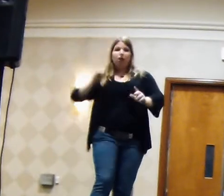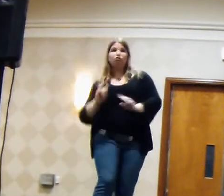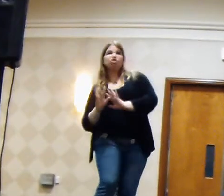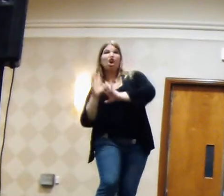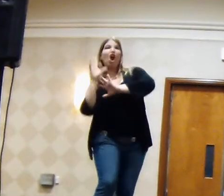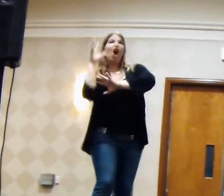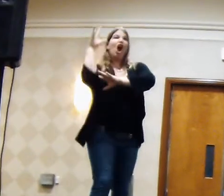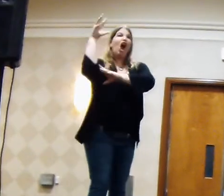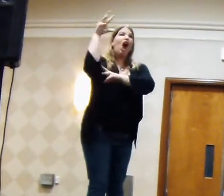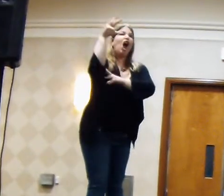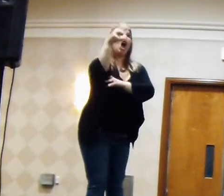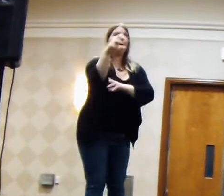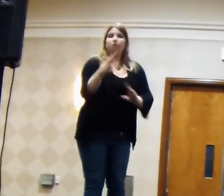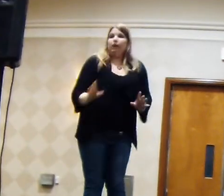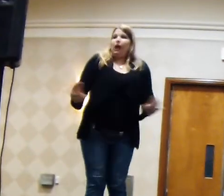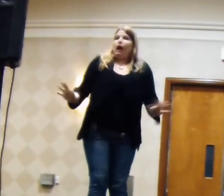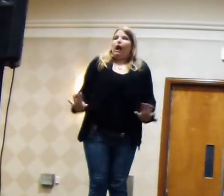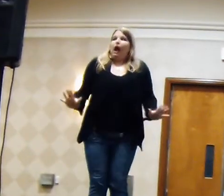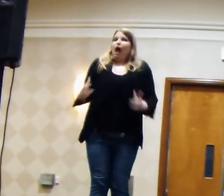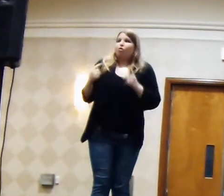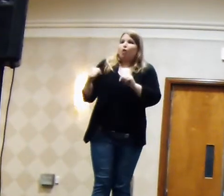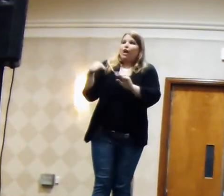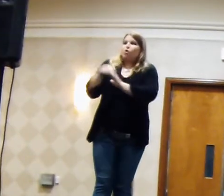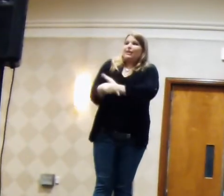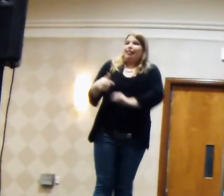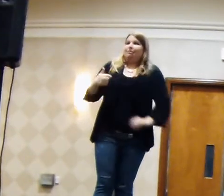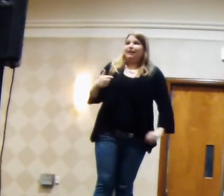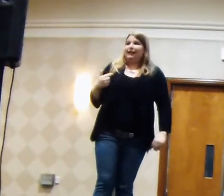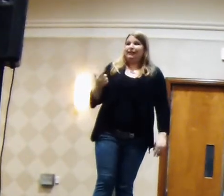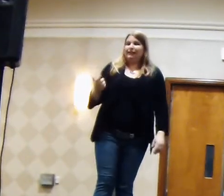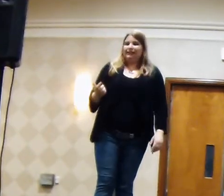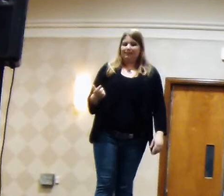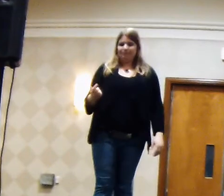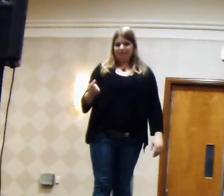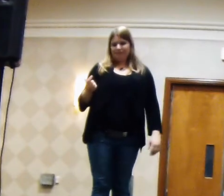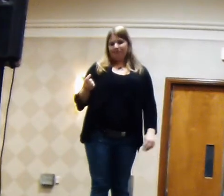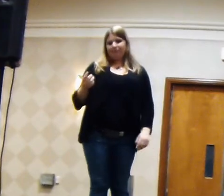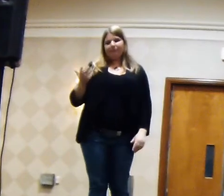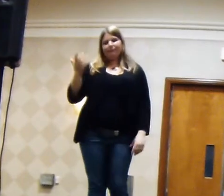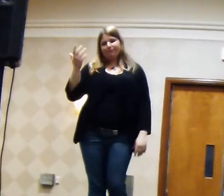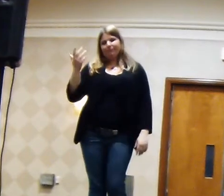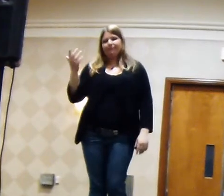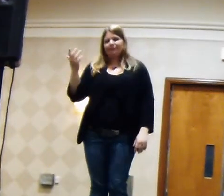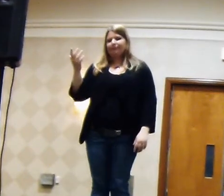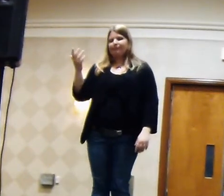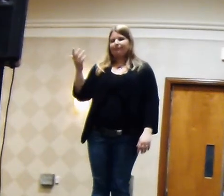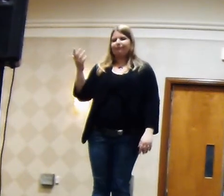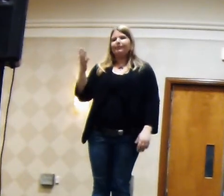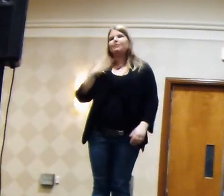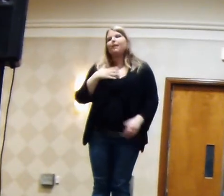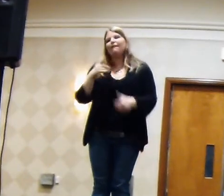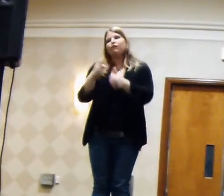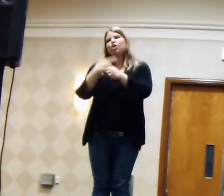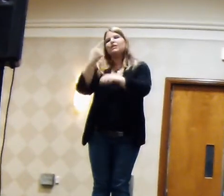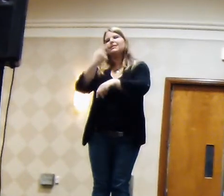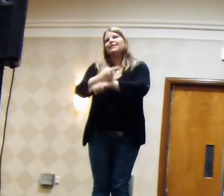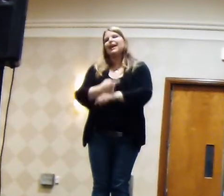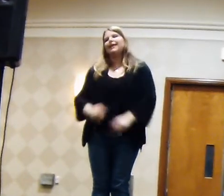I go, oh, they're so really trying to kill me off. And any film, that was my first